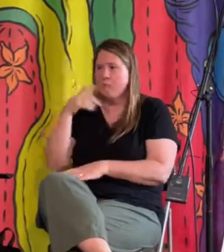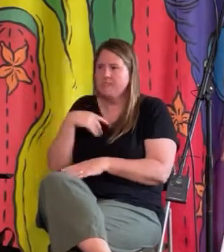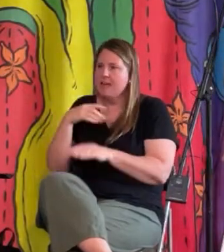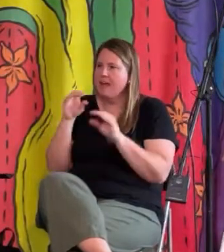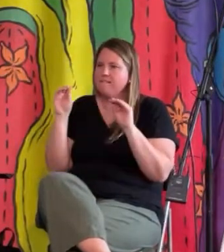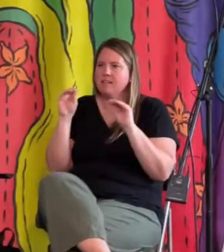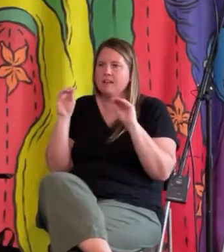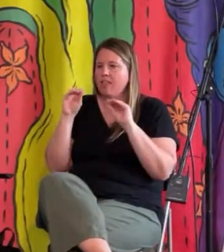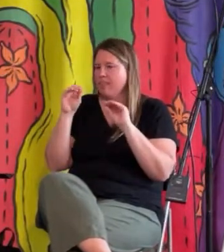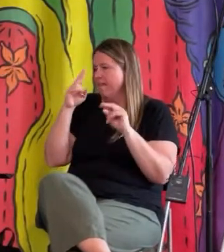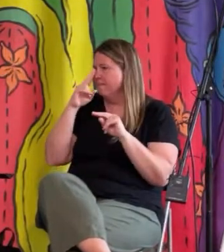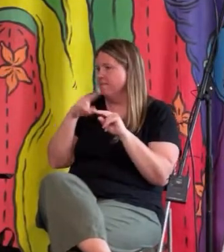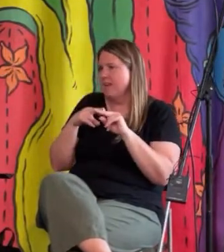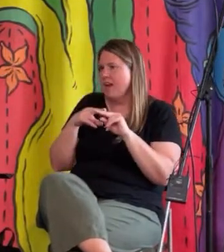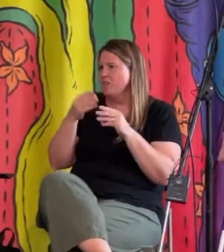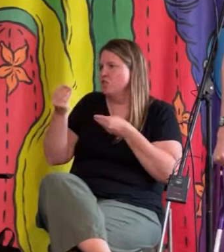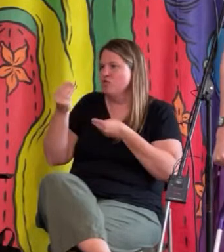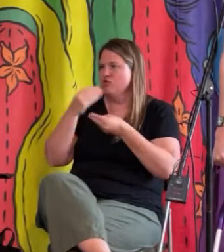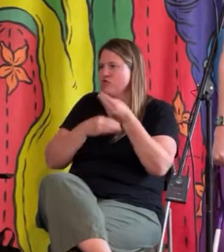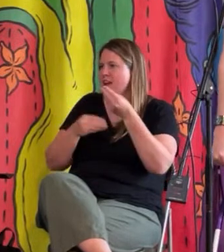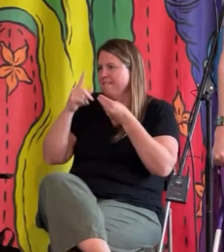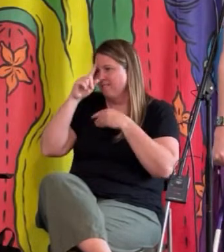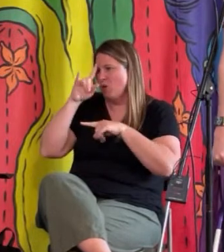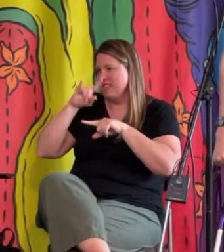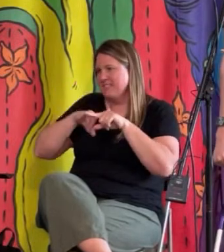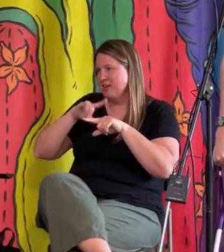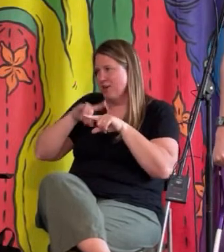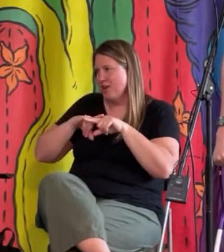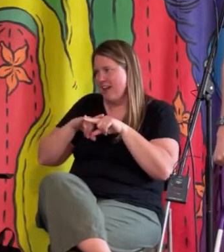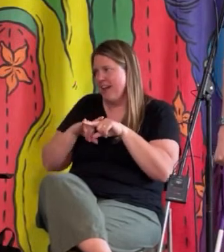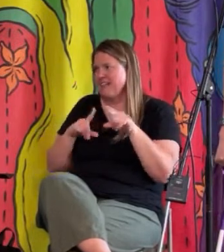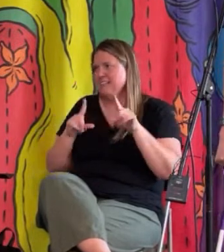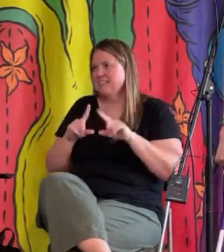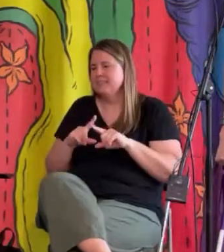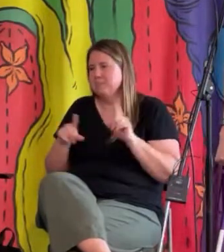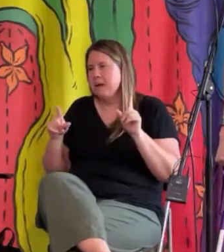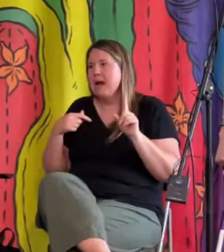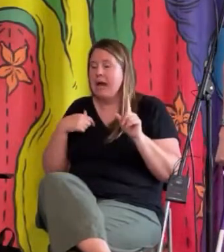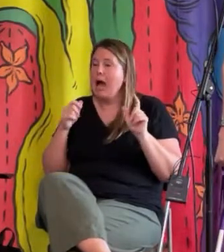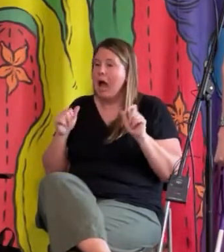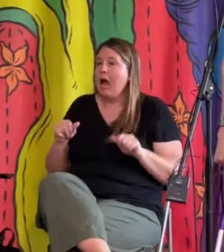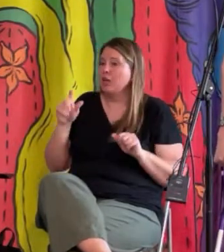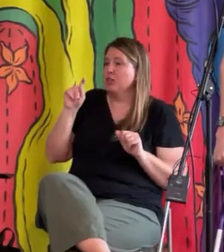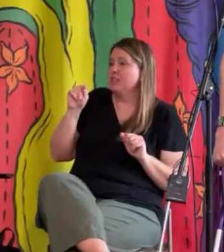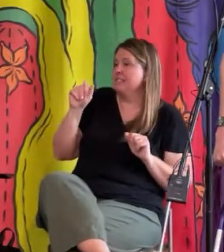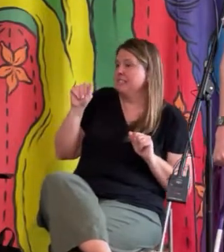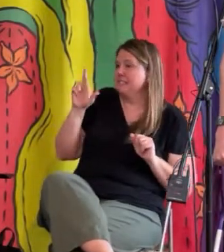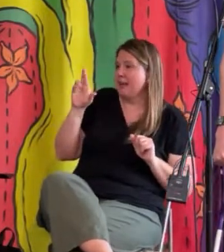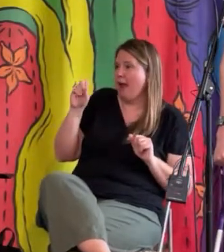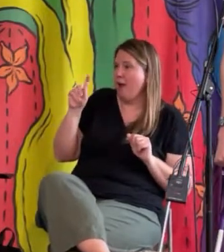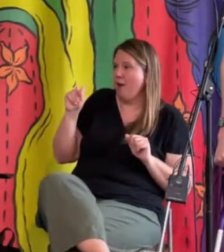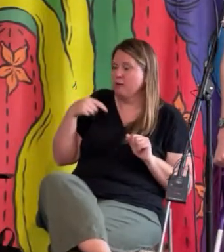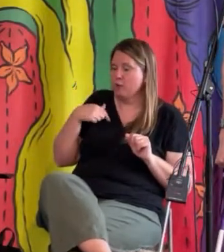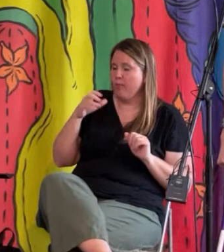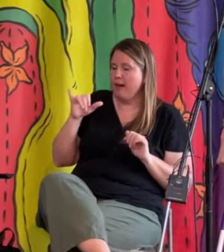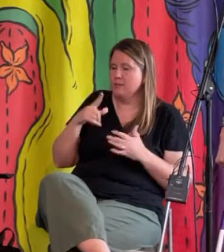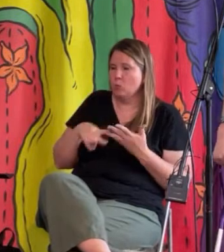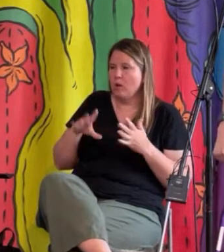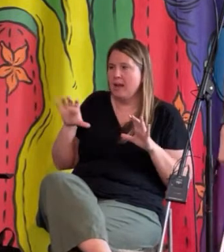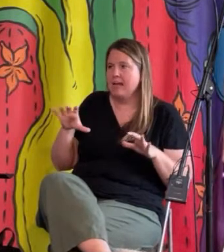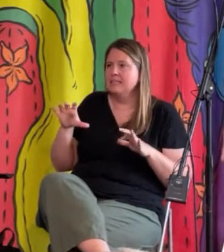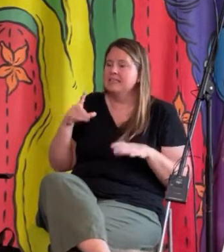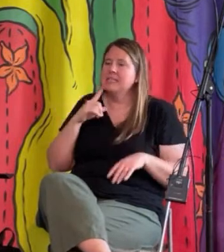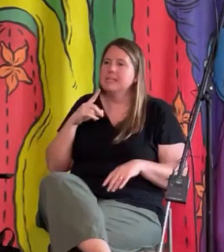trade for things like cigarettes. But I could do tarot. That's what I could do, so that's what I did. The